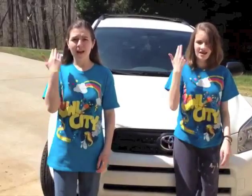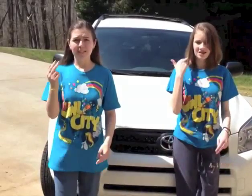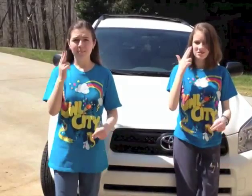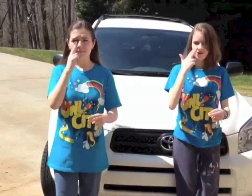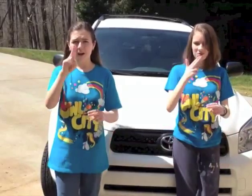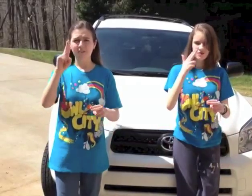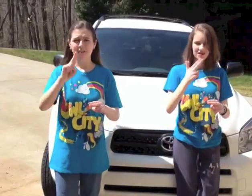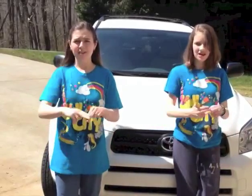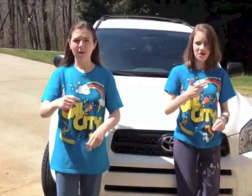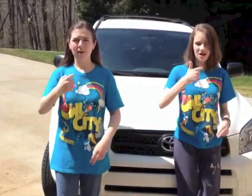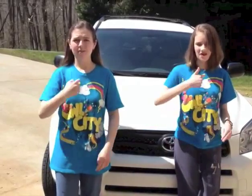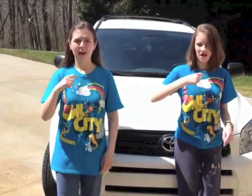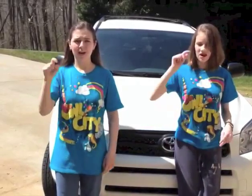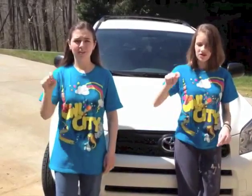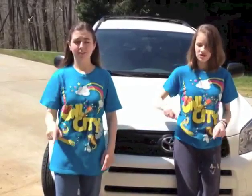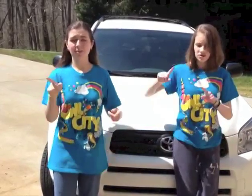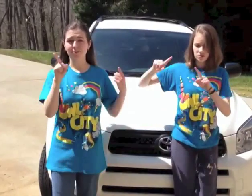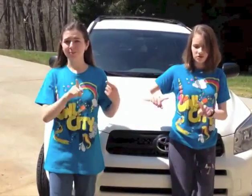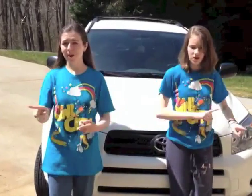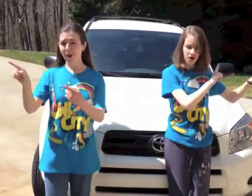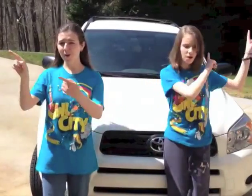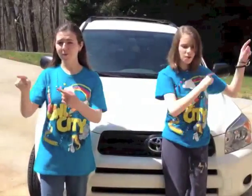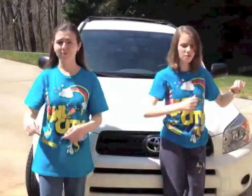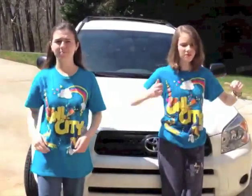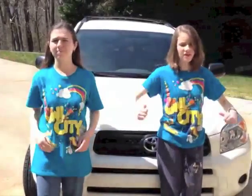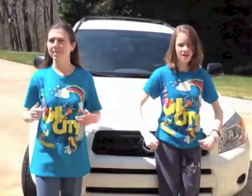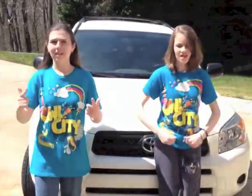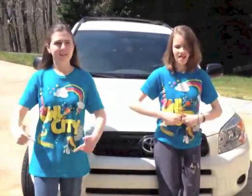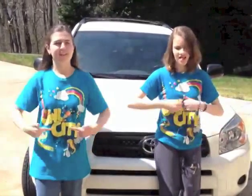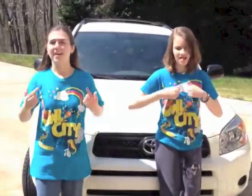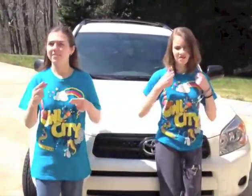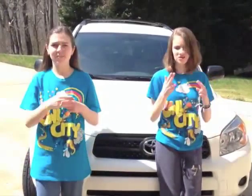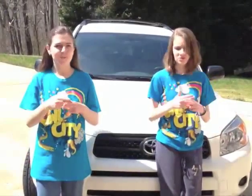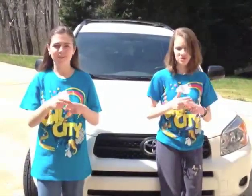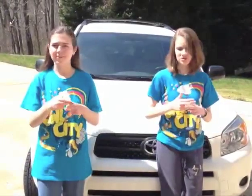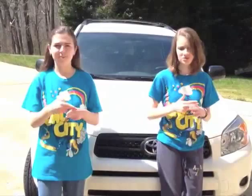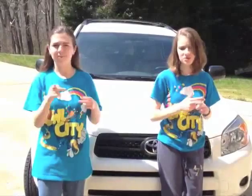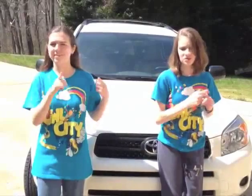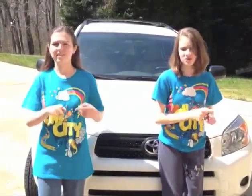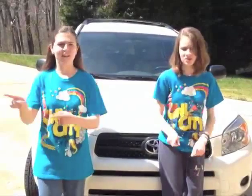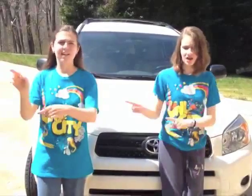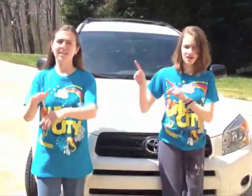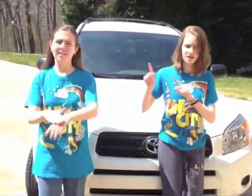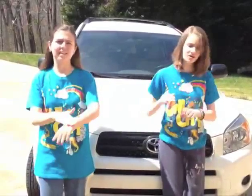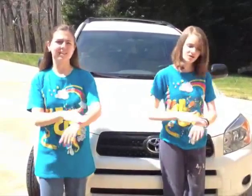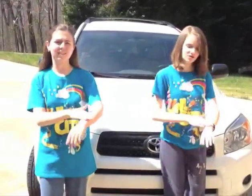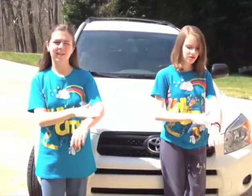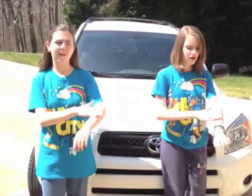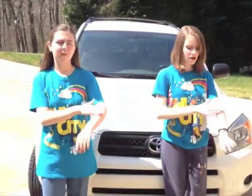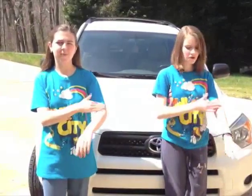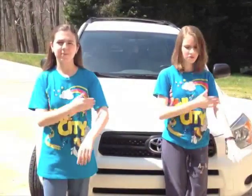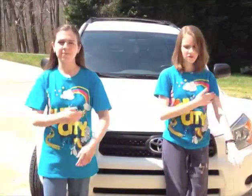It's been fun but now I've got to go Life is way too short to take it slow